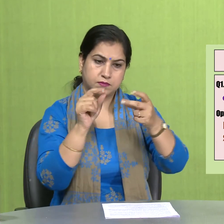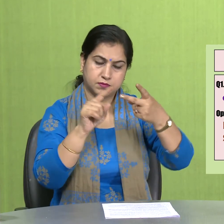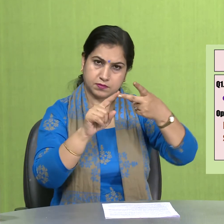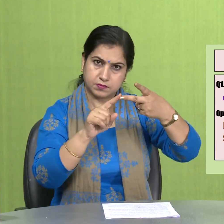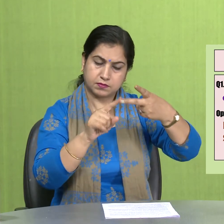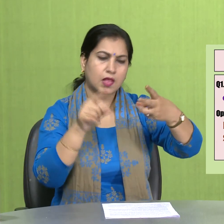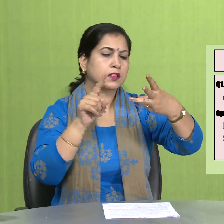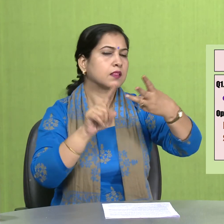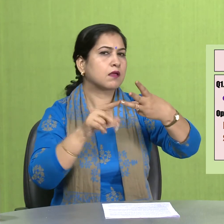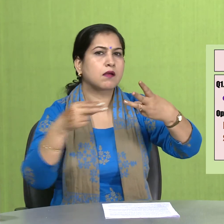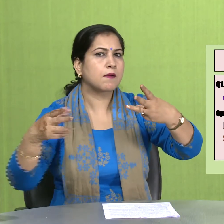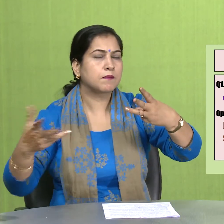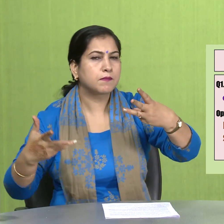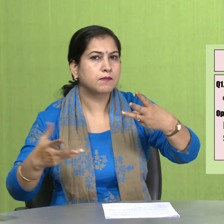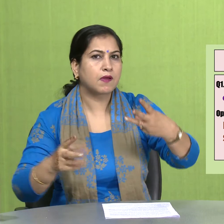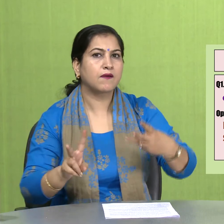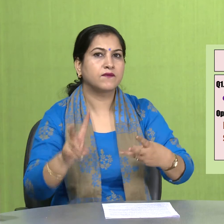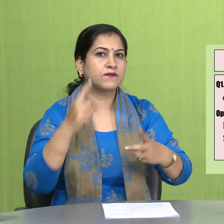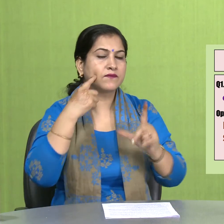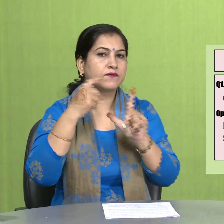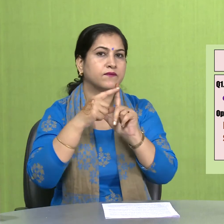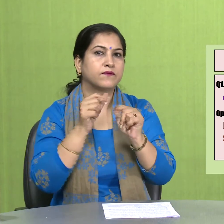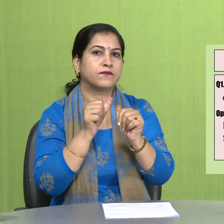The third option is Vidhan Sabha.